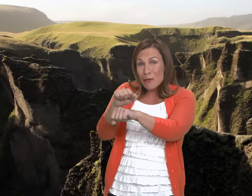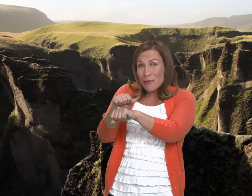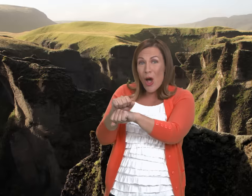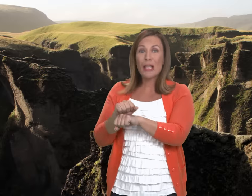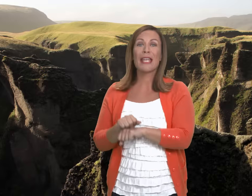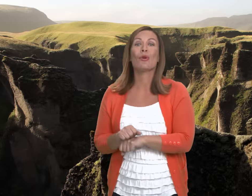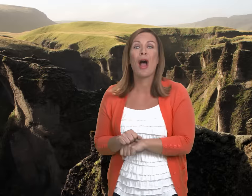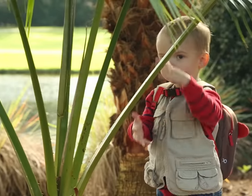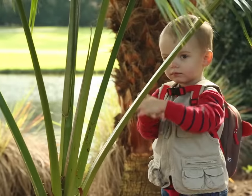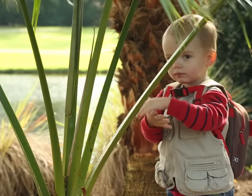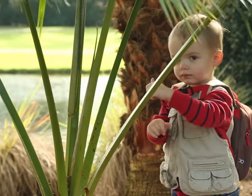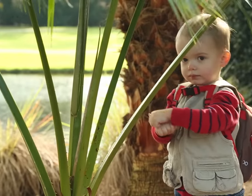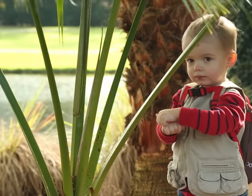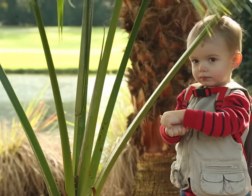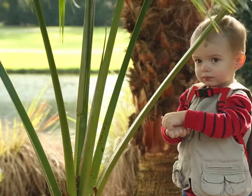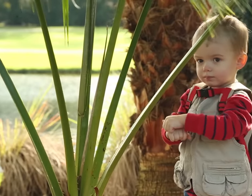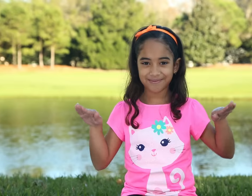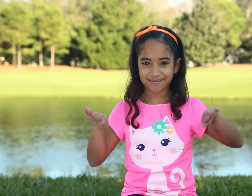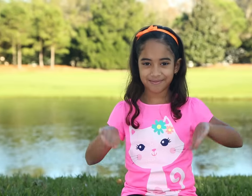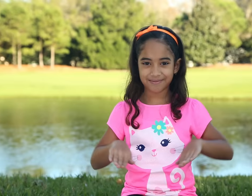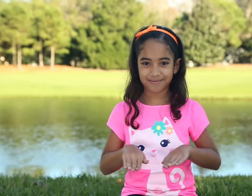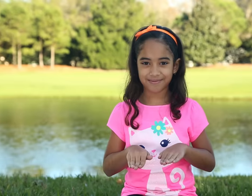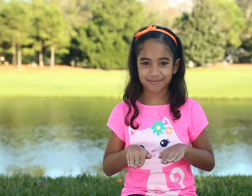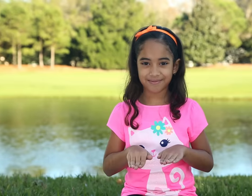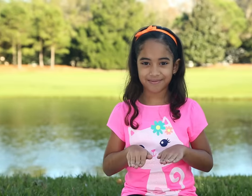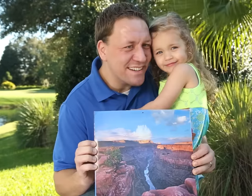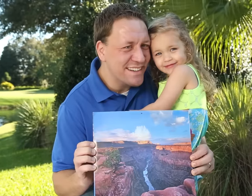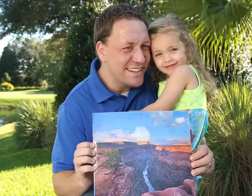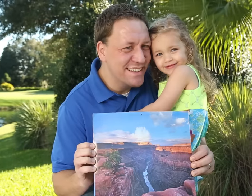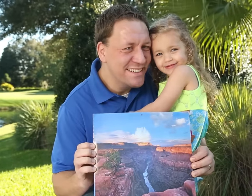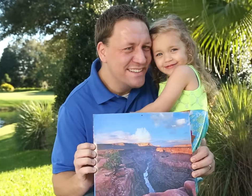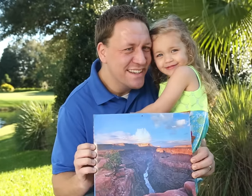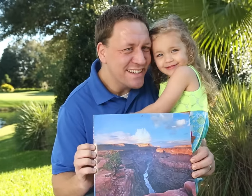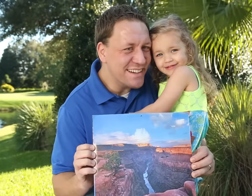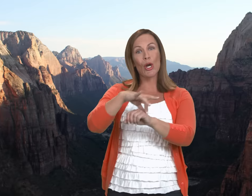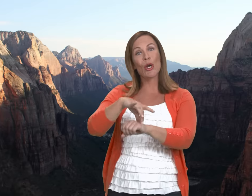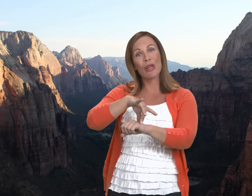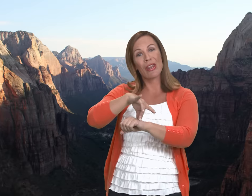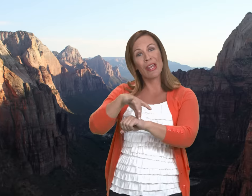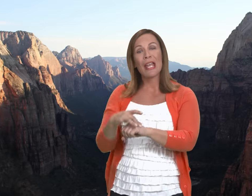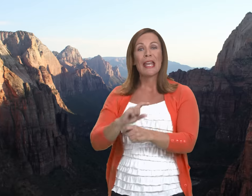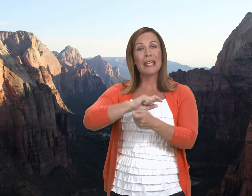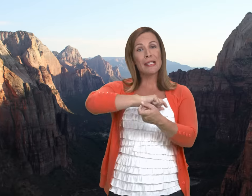falling rocks help create a valley wide Yes, the Earth is